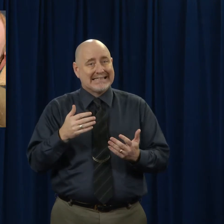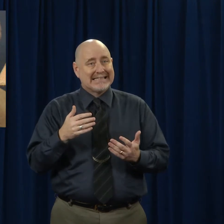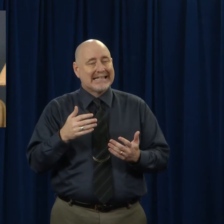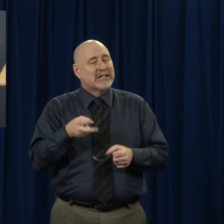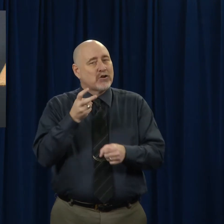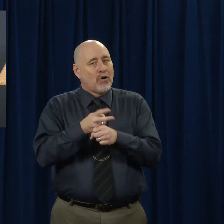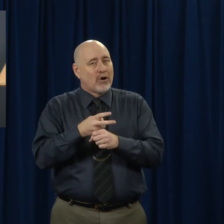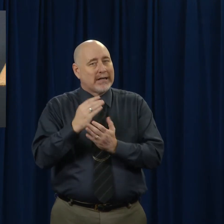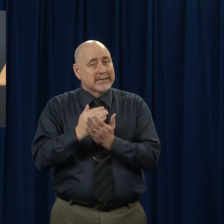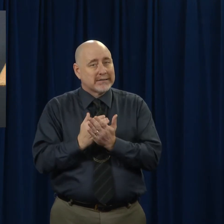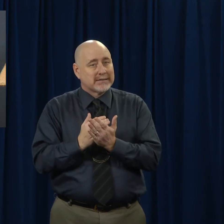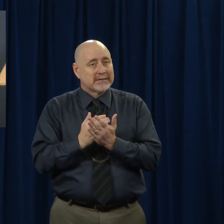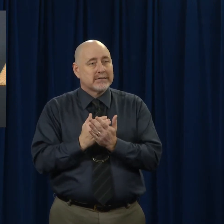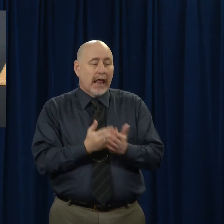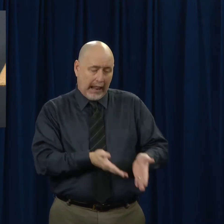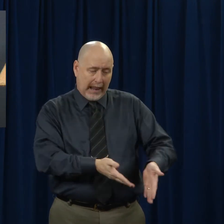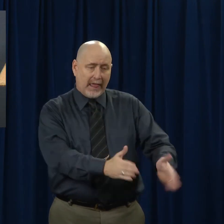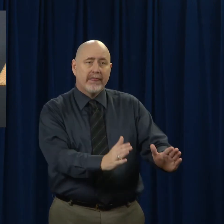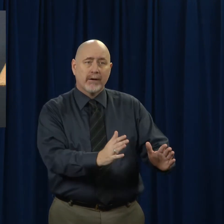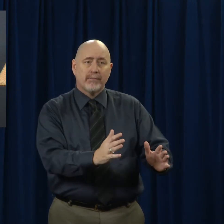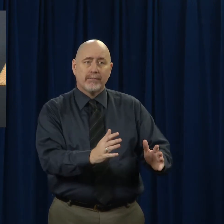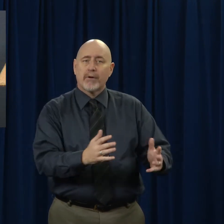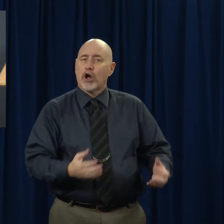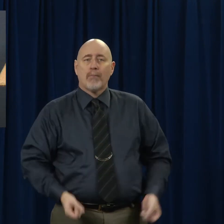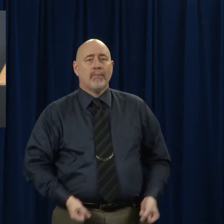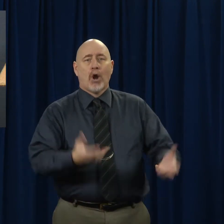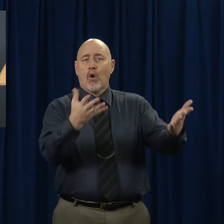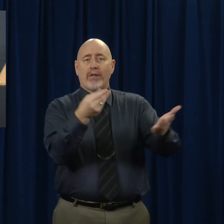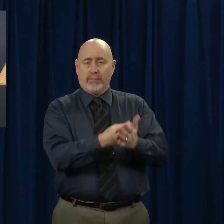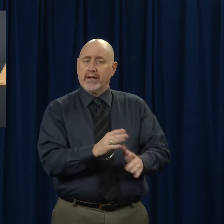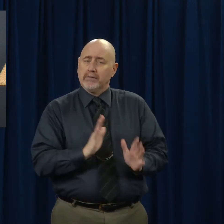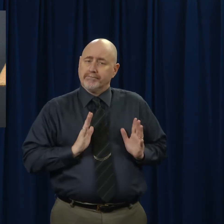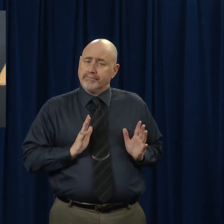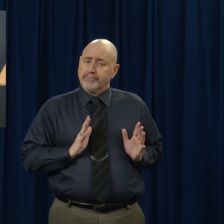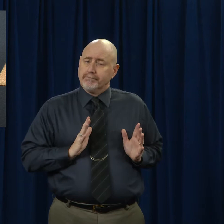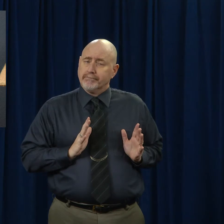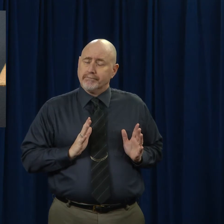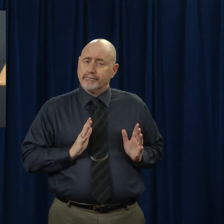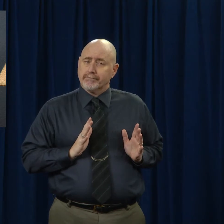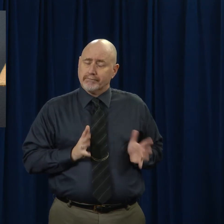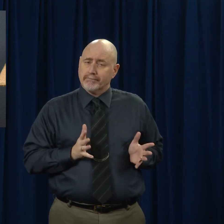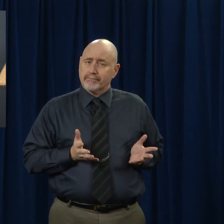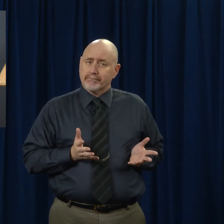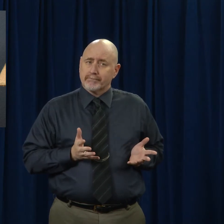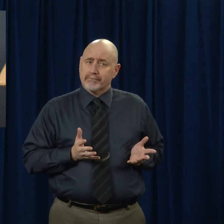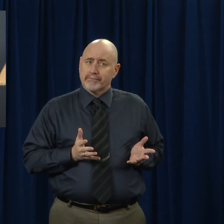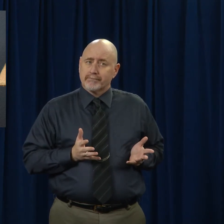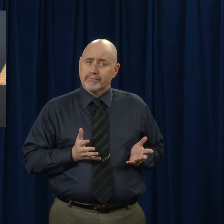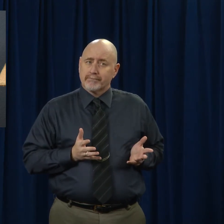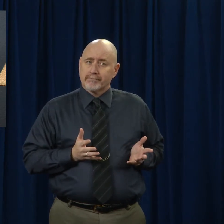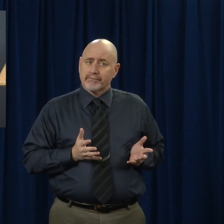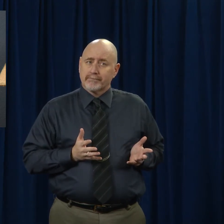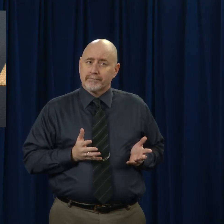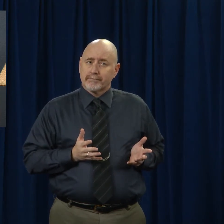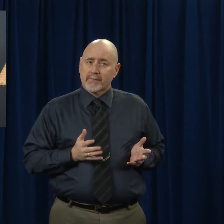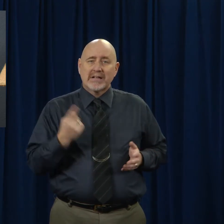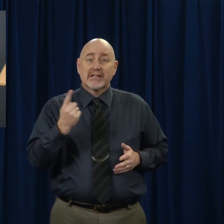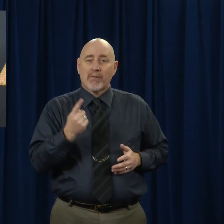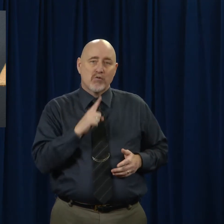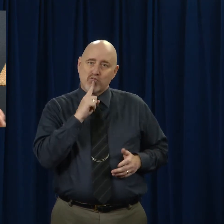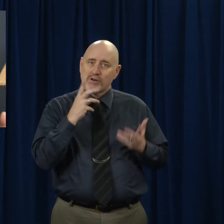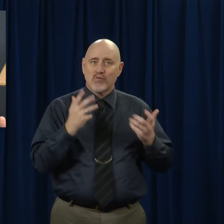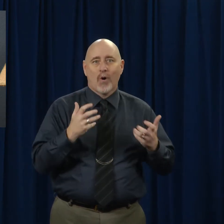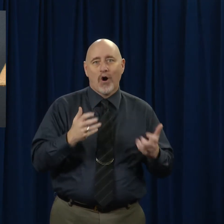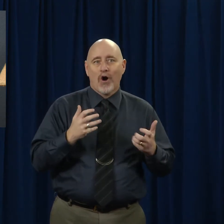do. That's going to be kind of hard. You're going to let them blow their money, and there's going to be something